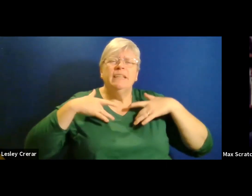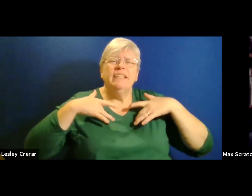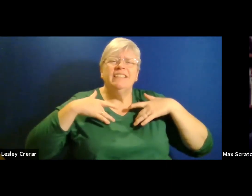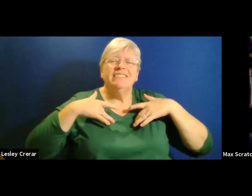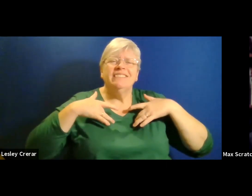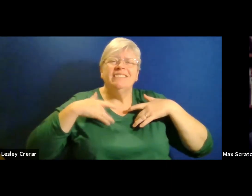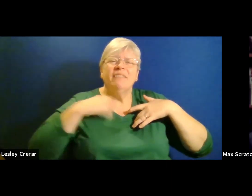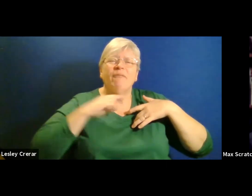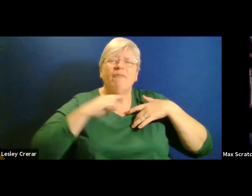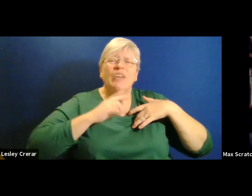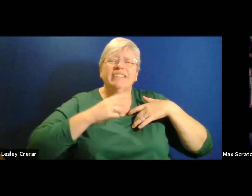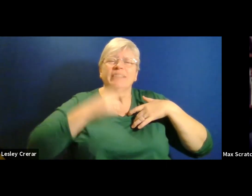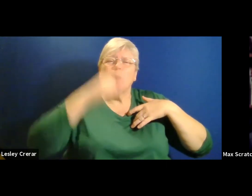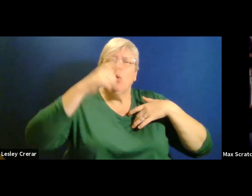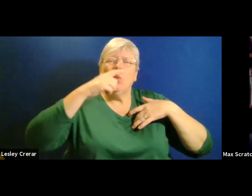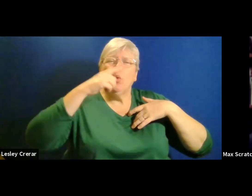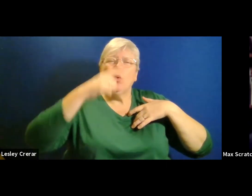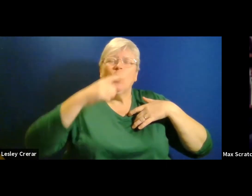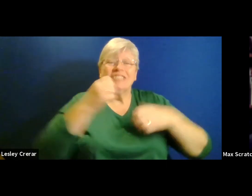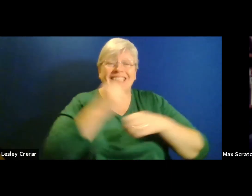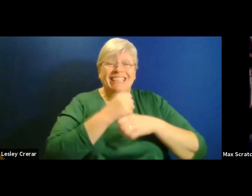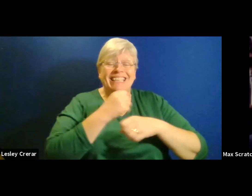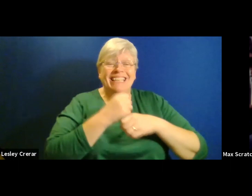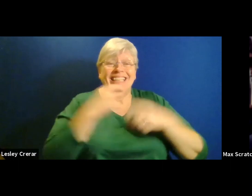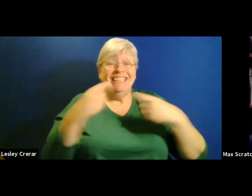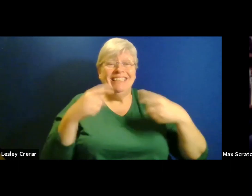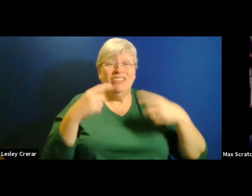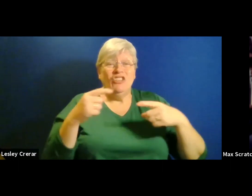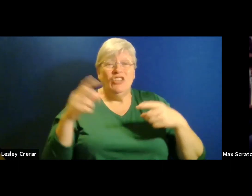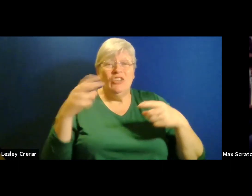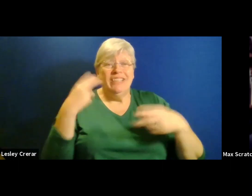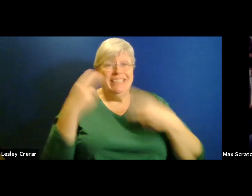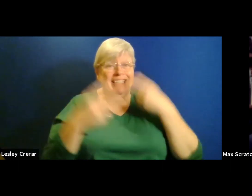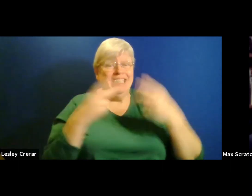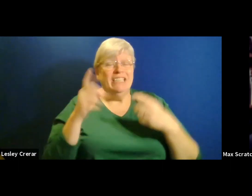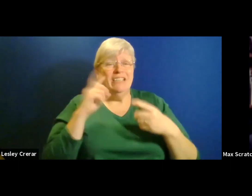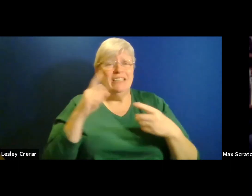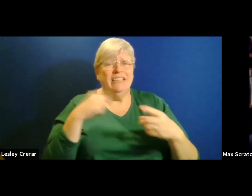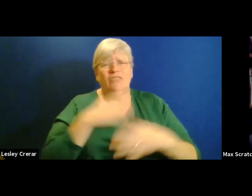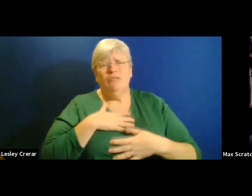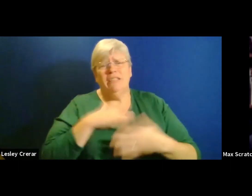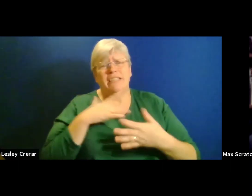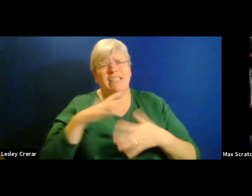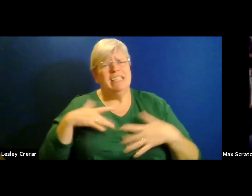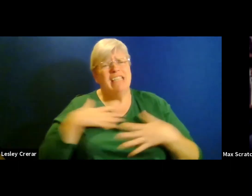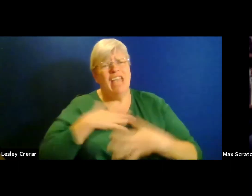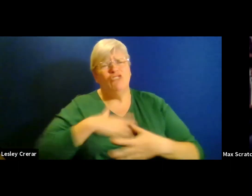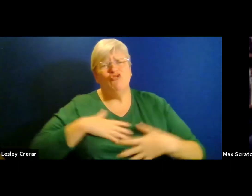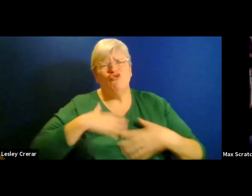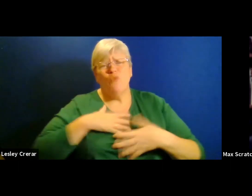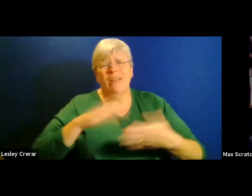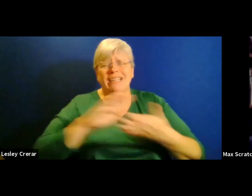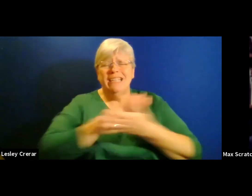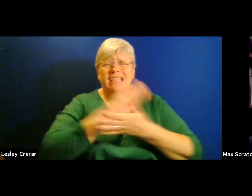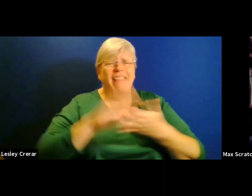body. And to the Gaelic teacher, the dinner lady is an almanac of sensual delights, a grandmother's kitchen worth